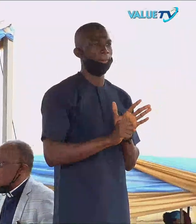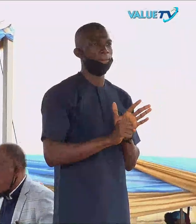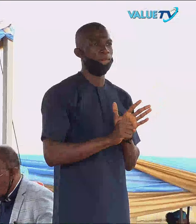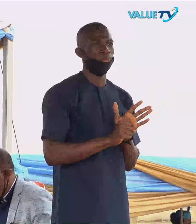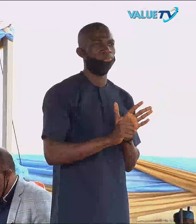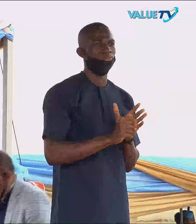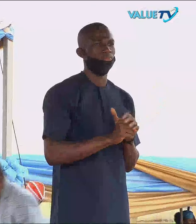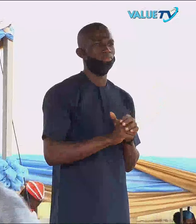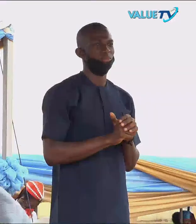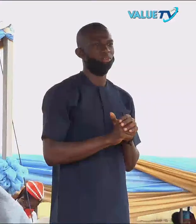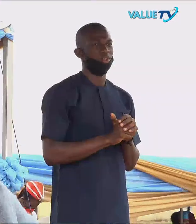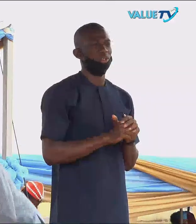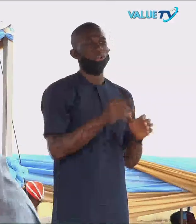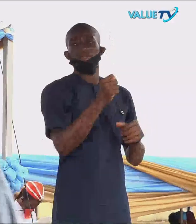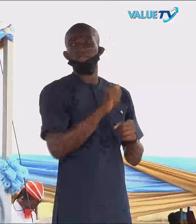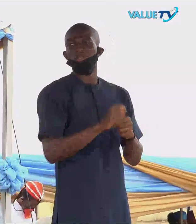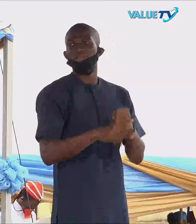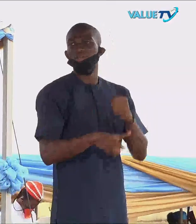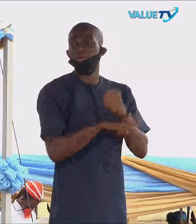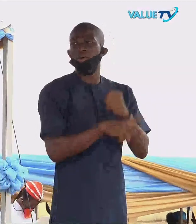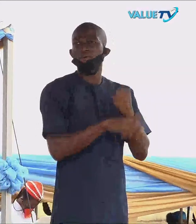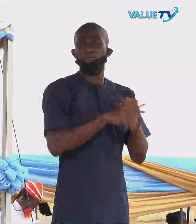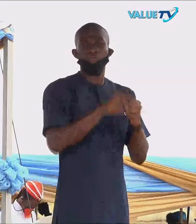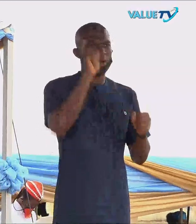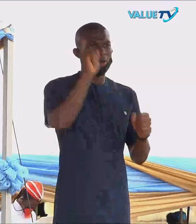the Deputy Governor,